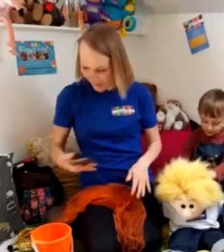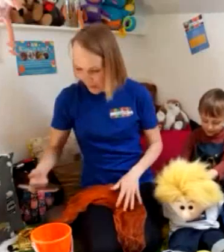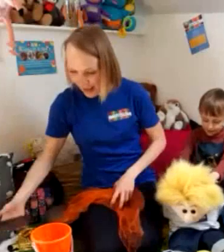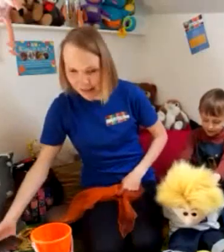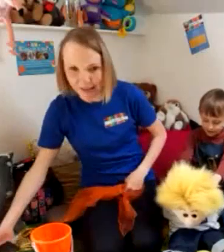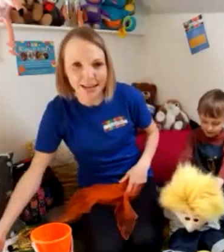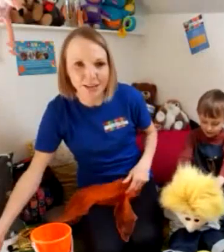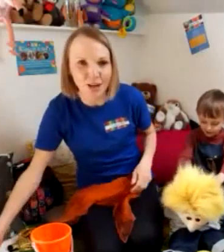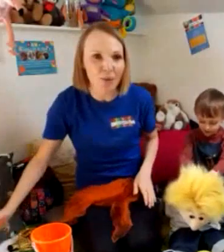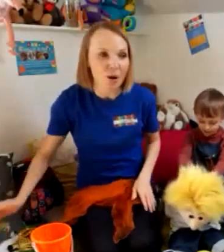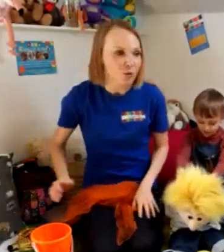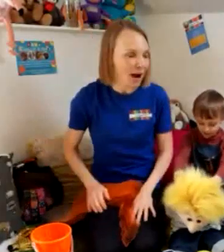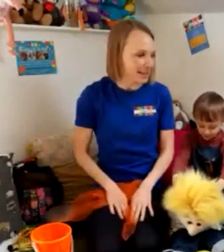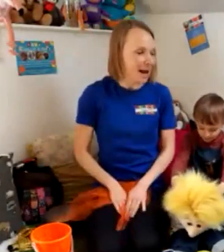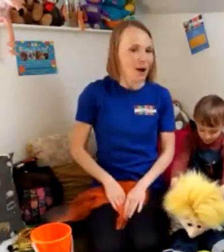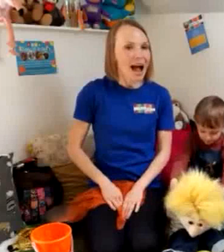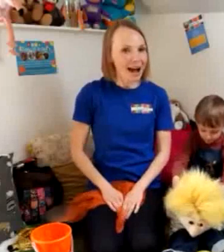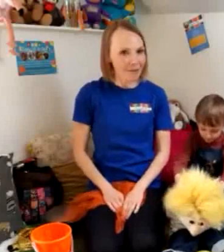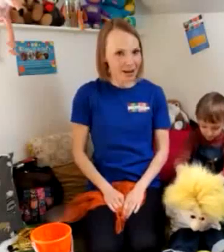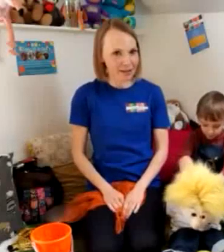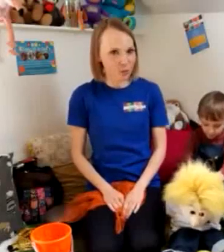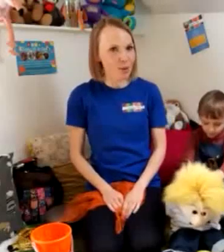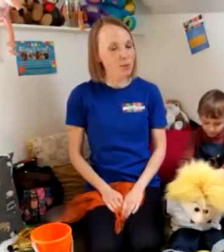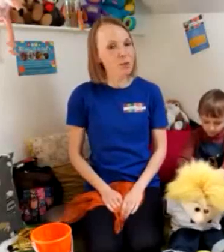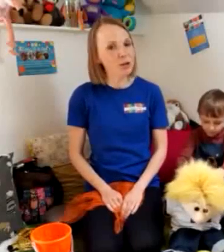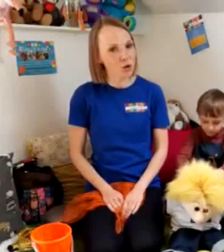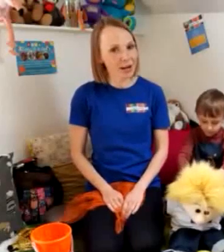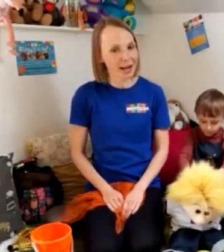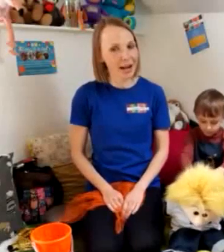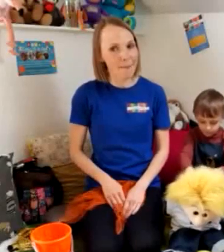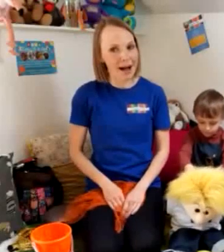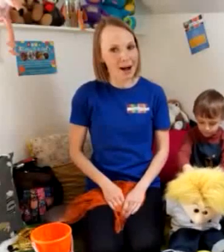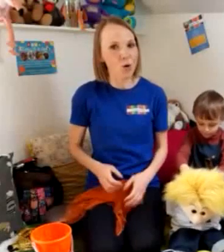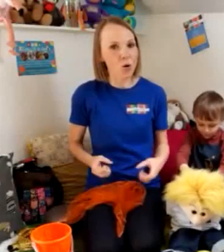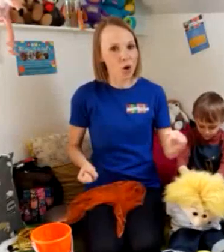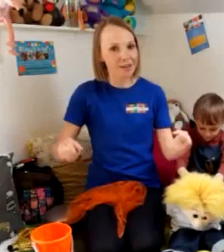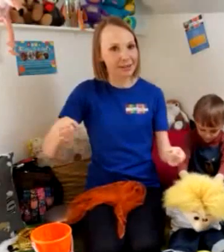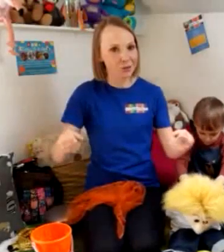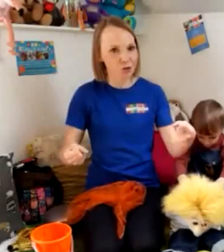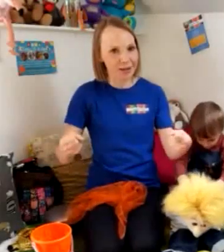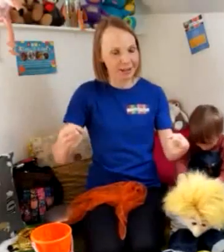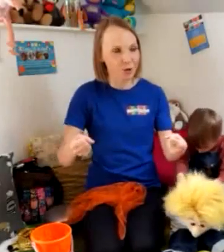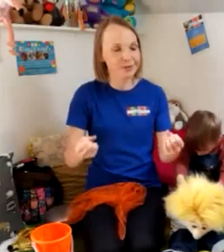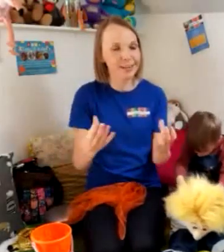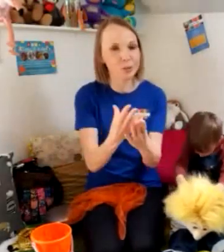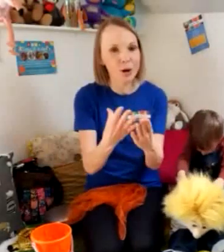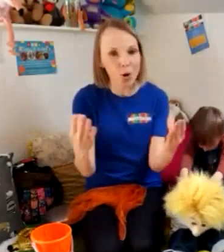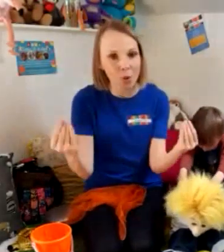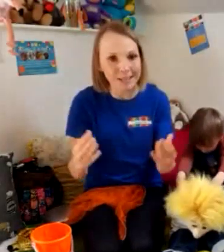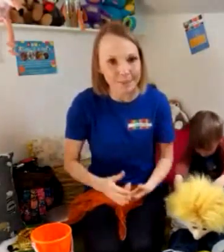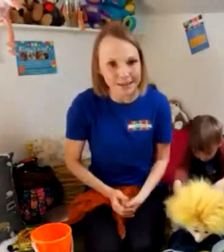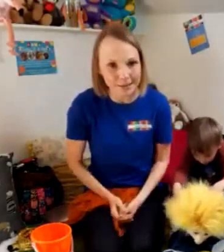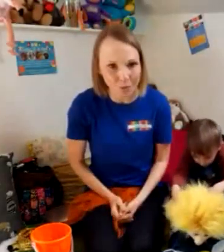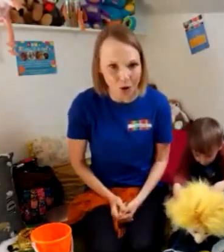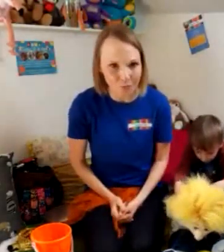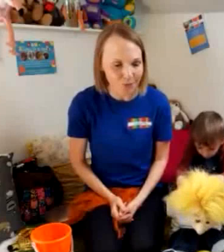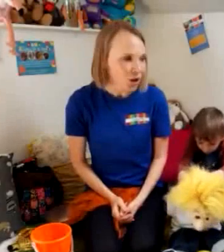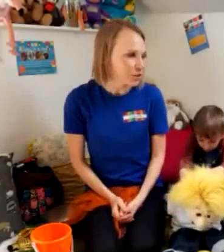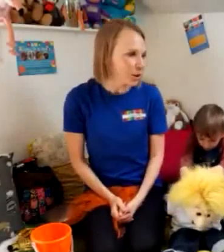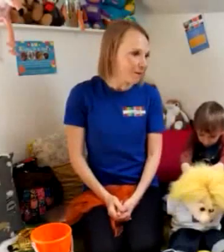Well, there you go. Right, now, Harris, when we were talking about all our different transports, said we'd always miss one. So, Harris,